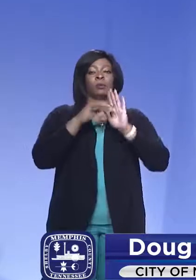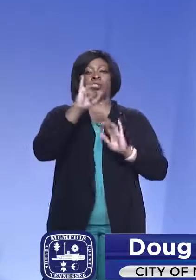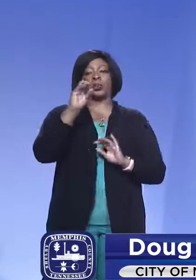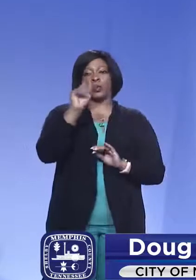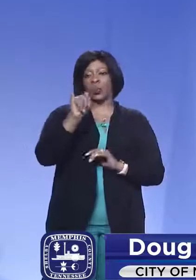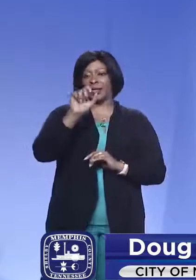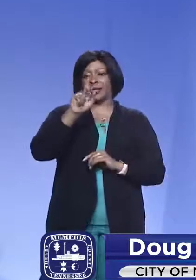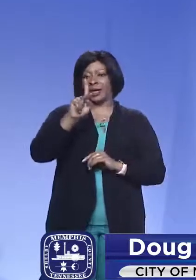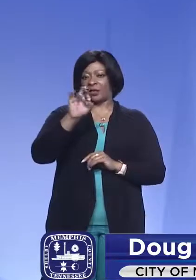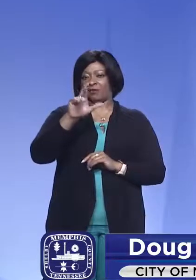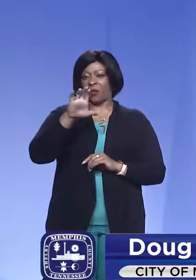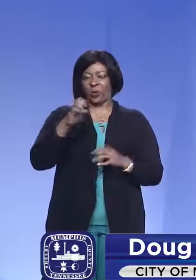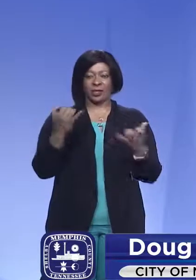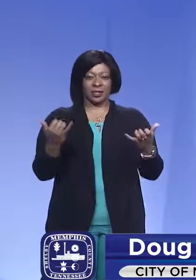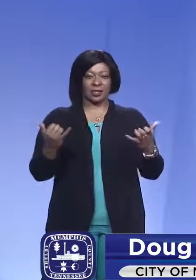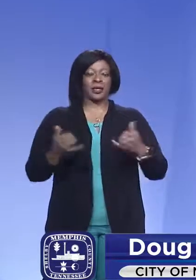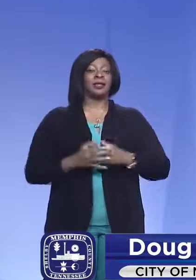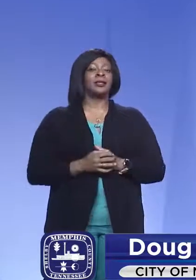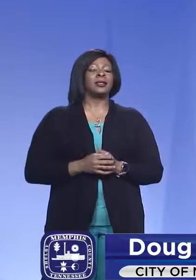today.